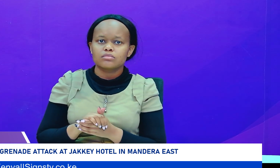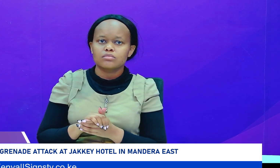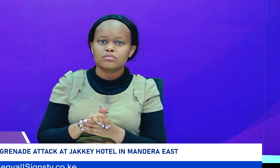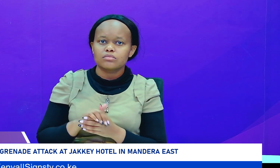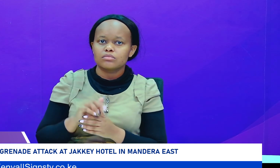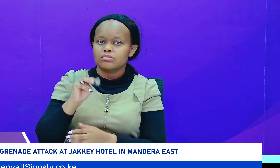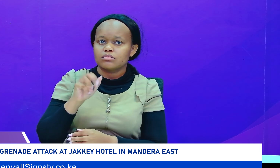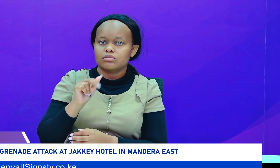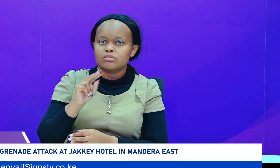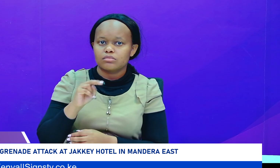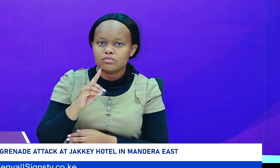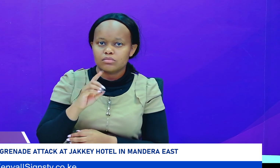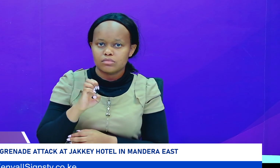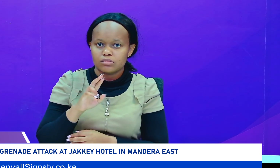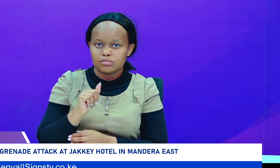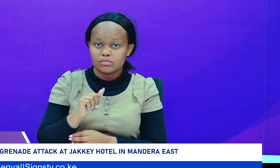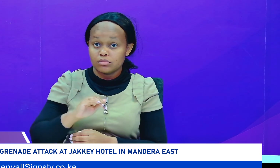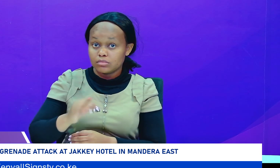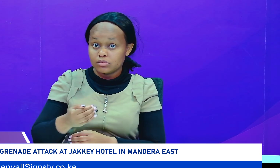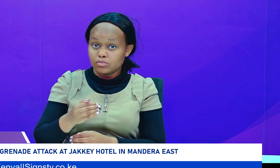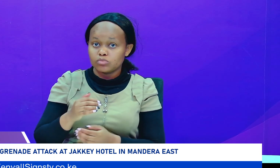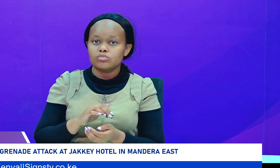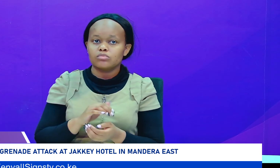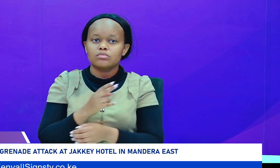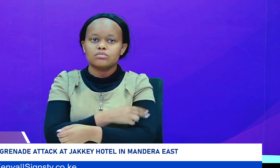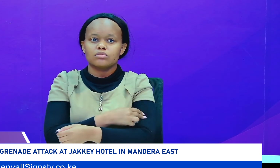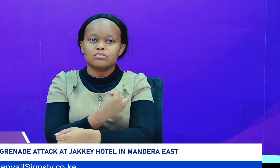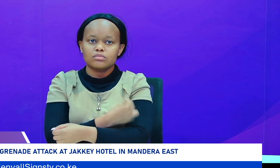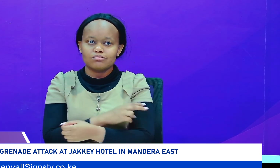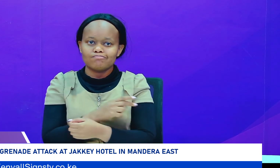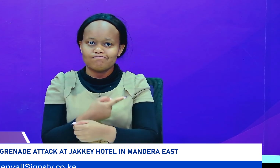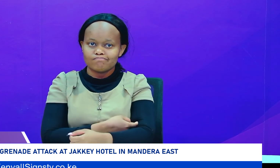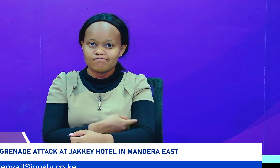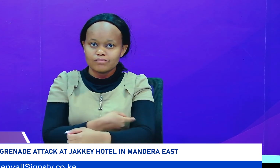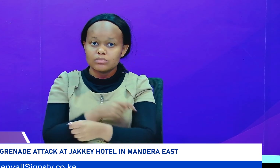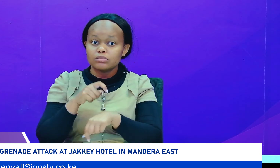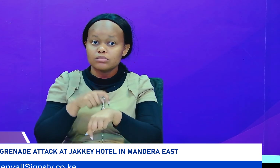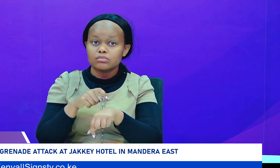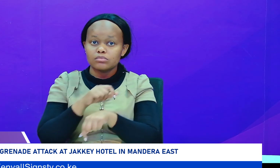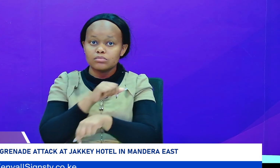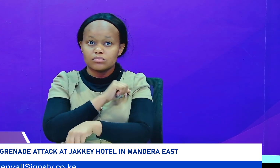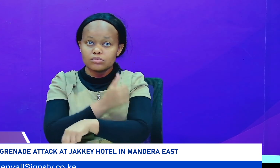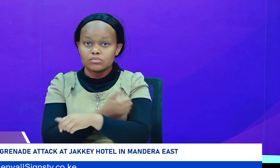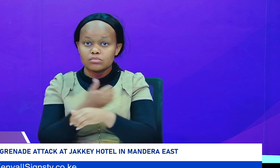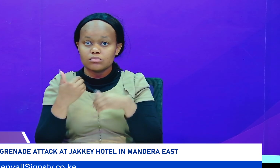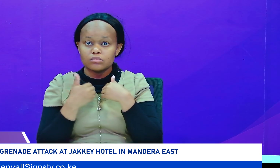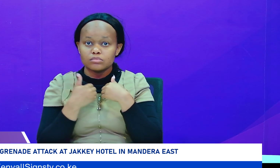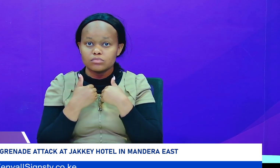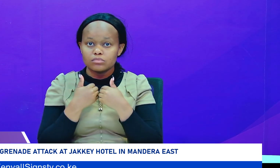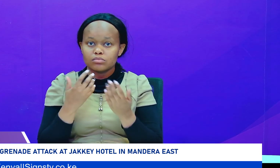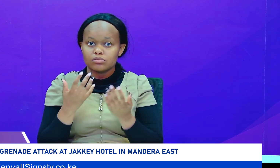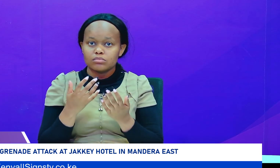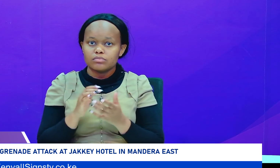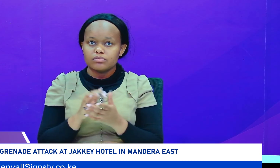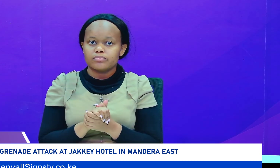scene and cordoned off the area as investigations got underway. The injured victims were rushed to Mandera Referral